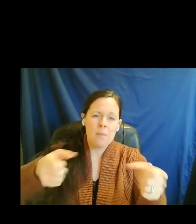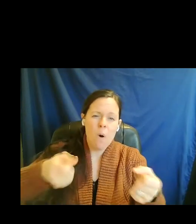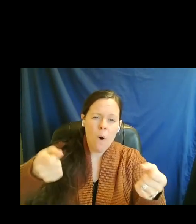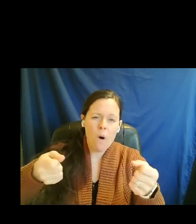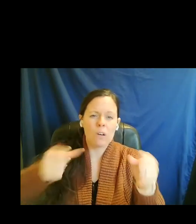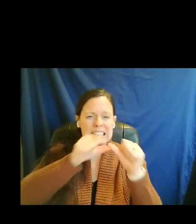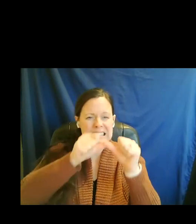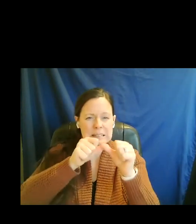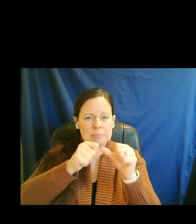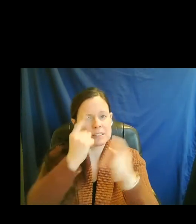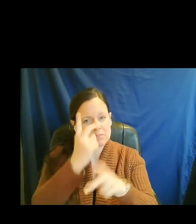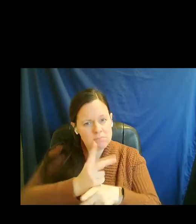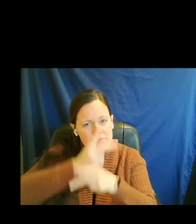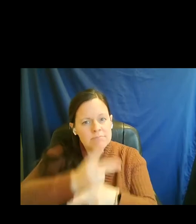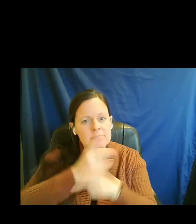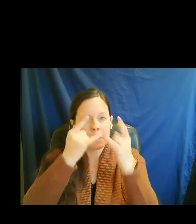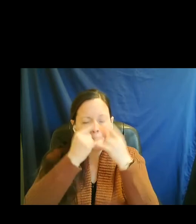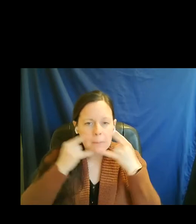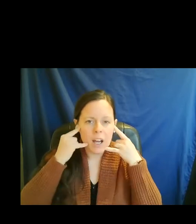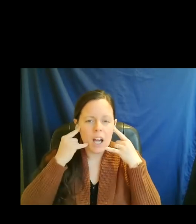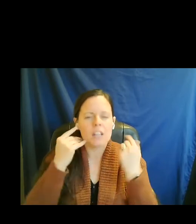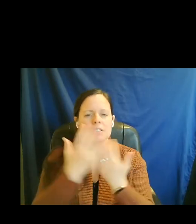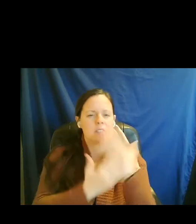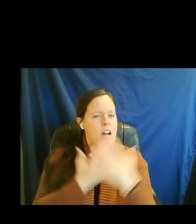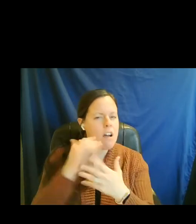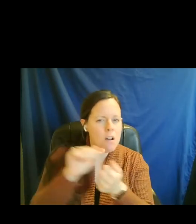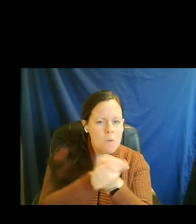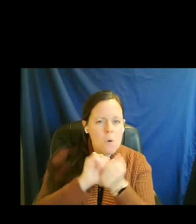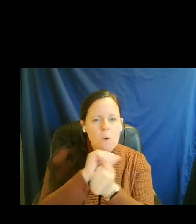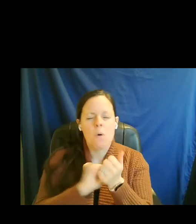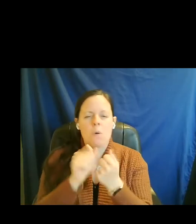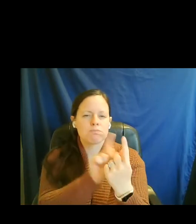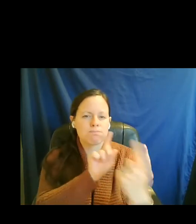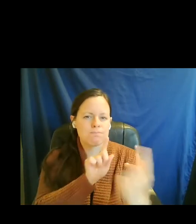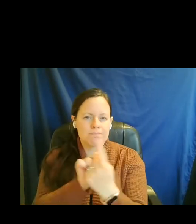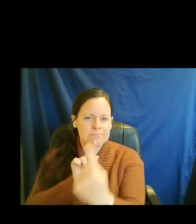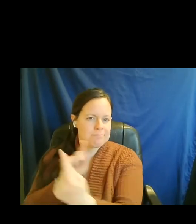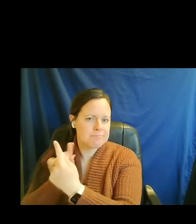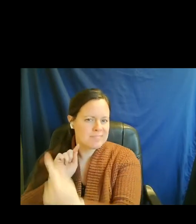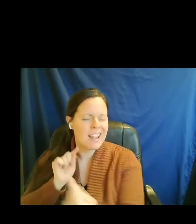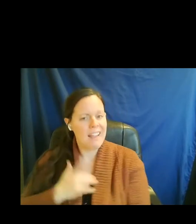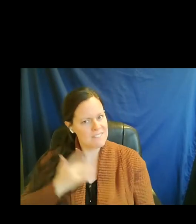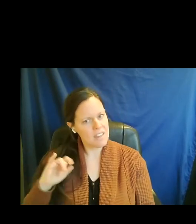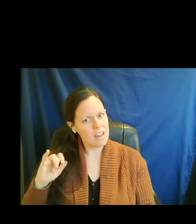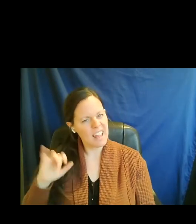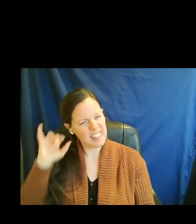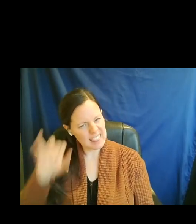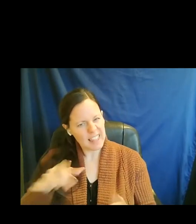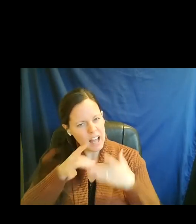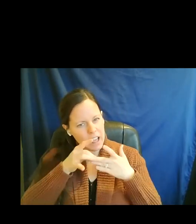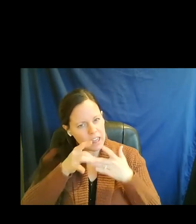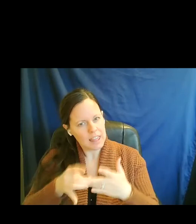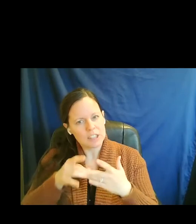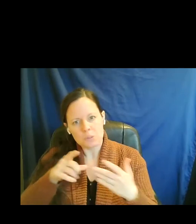with wearing your mask, washing your hands, and social distancing. I feel like that leadership that you